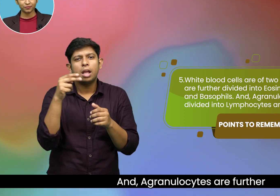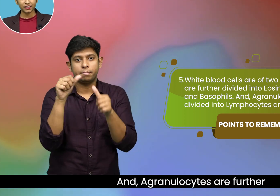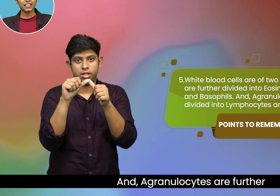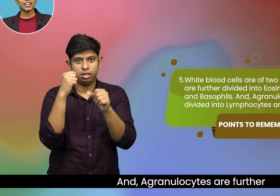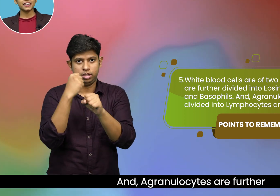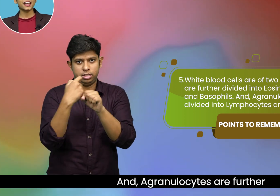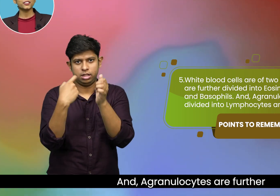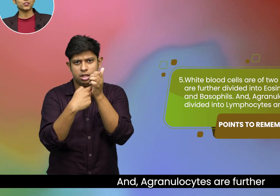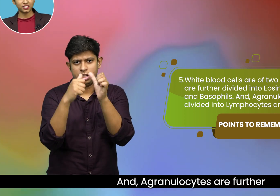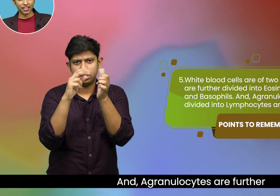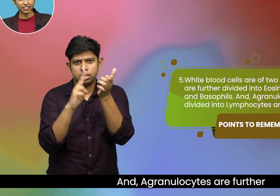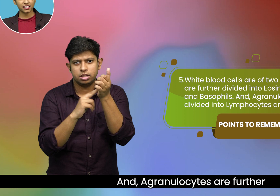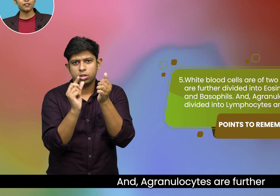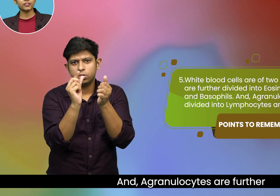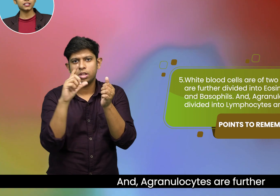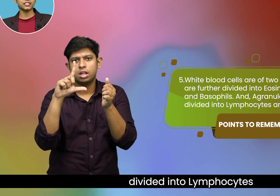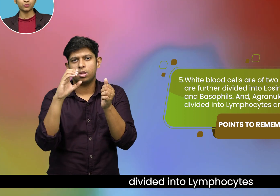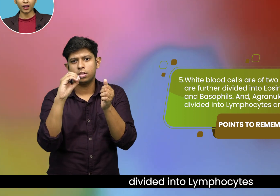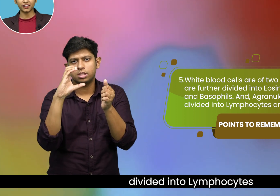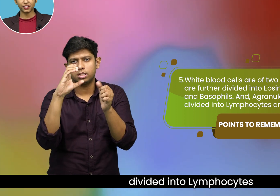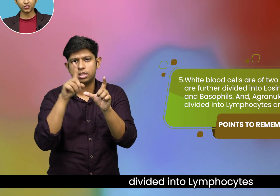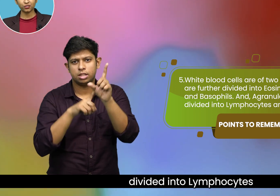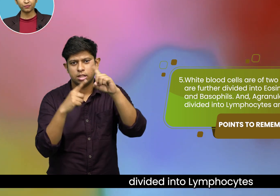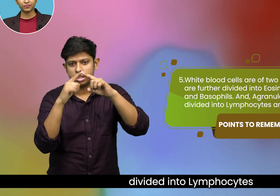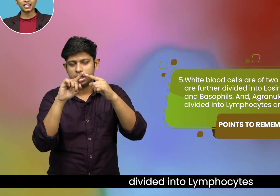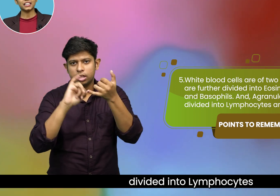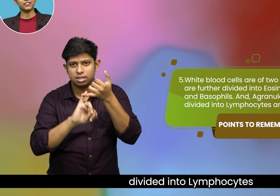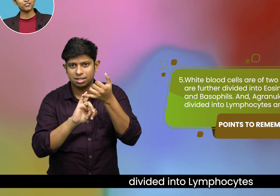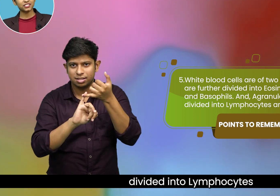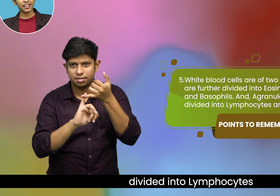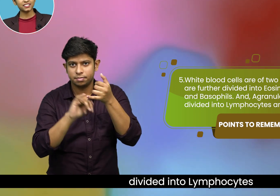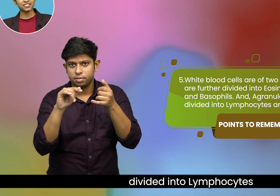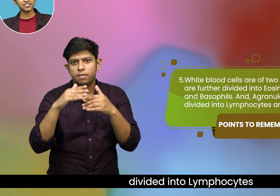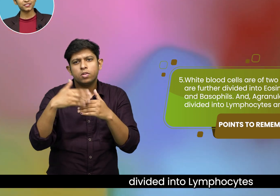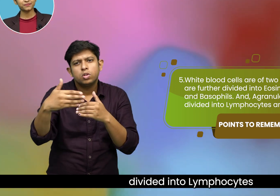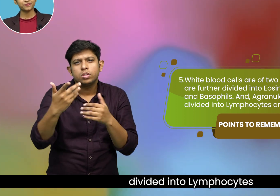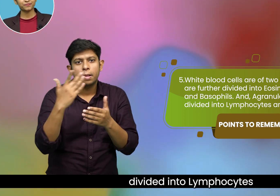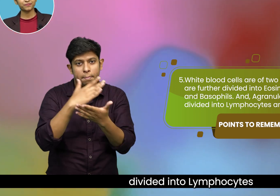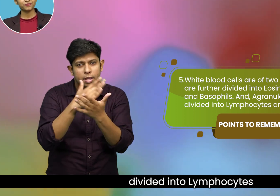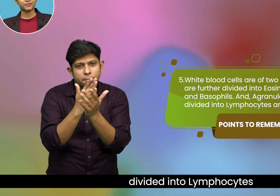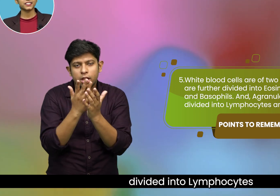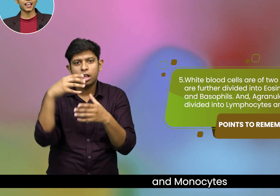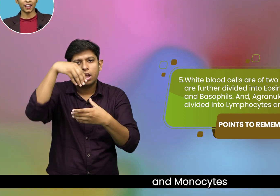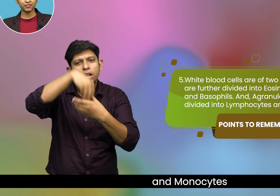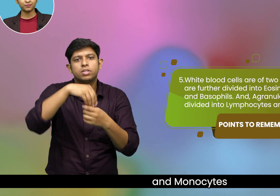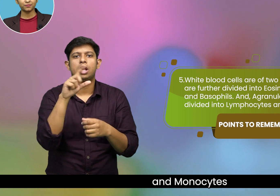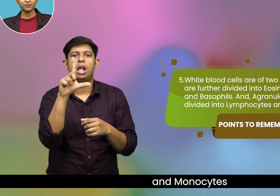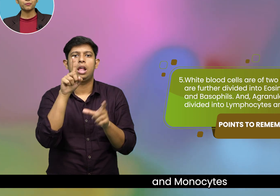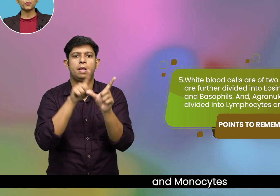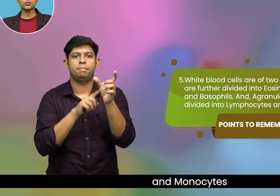and agranulocytes are further divided into lymphocytes